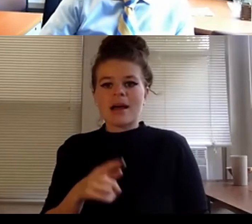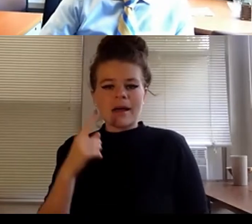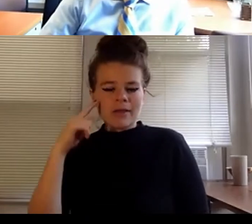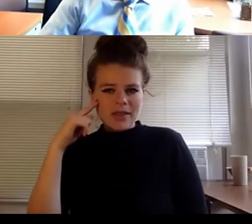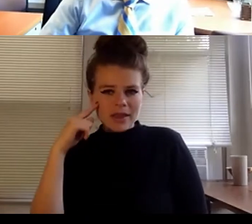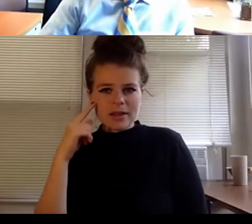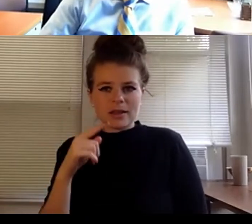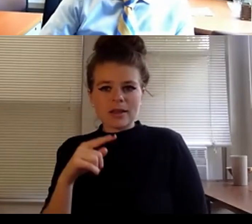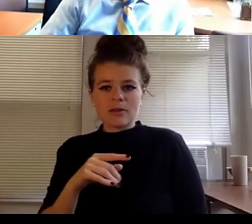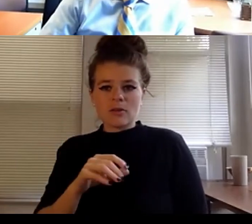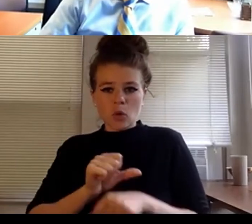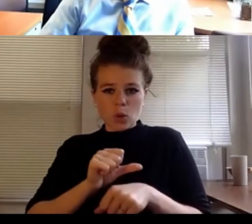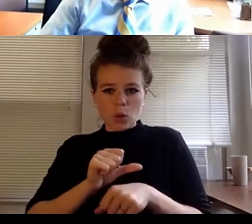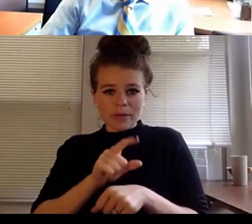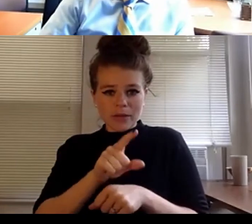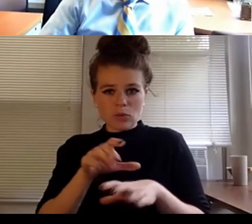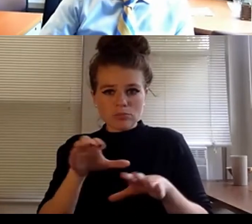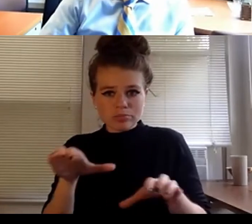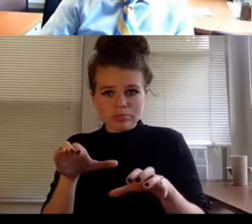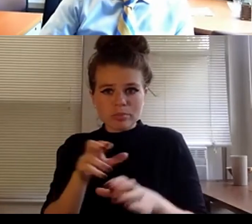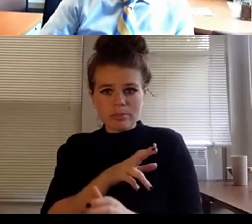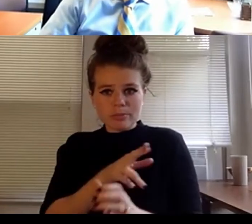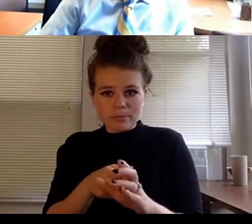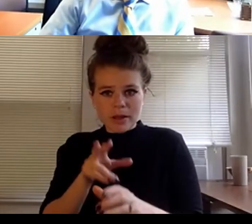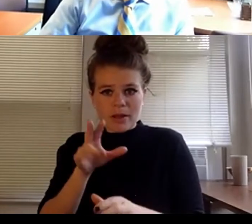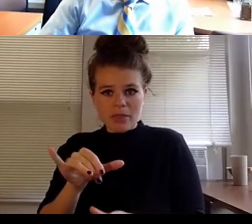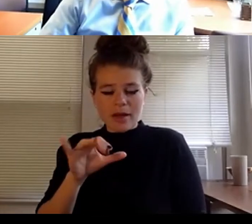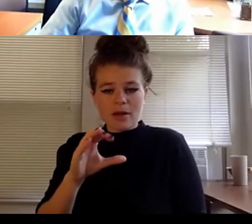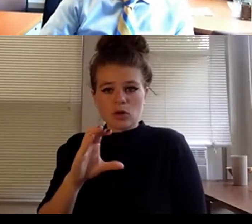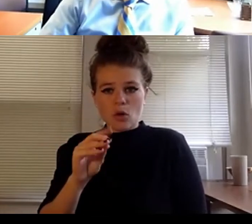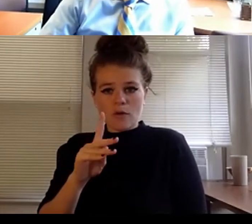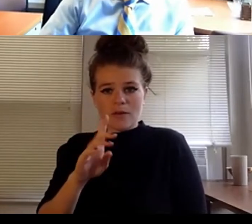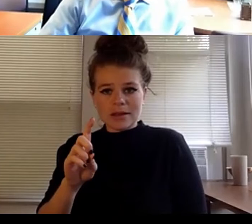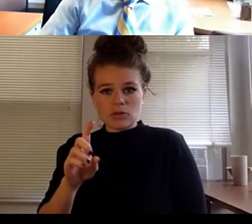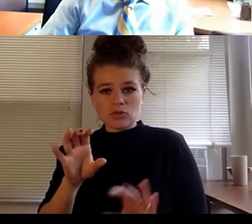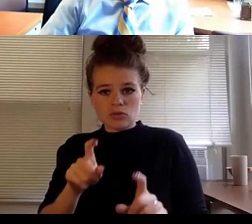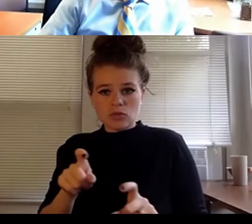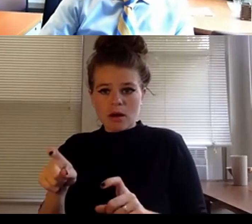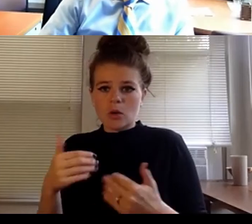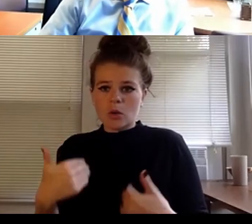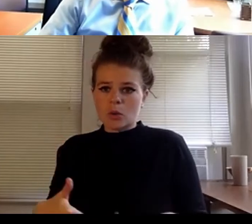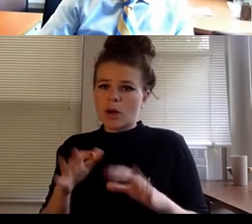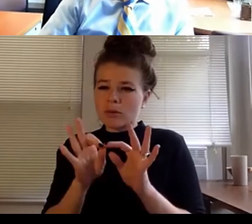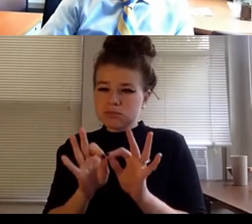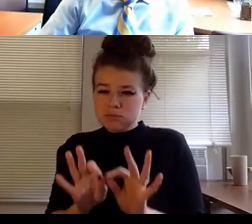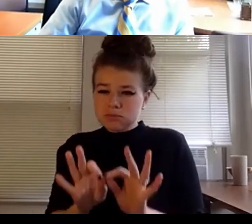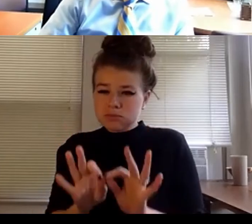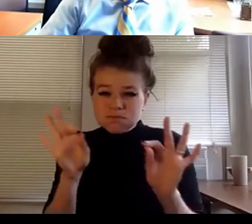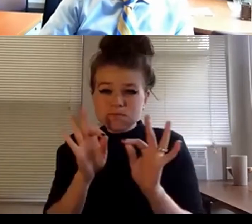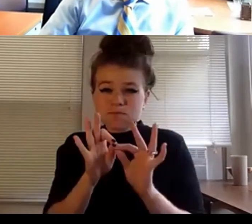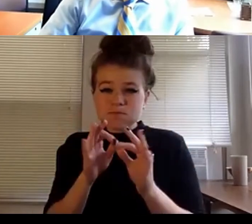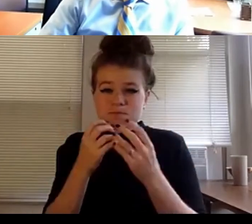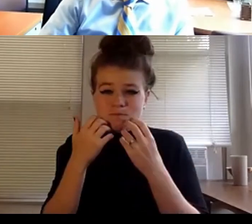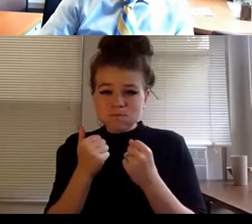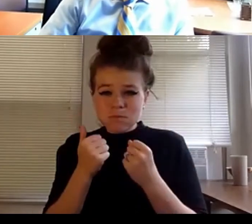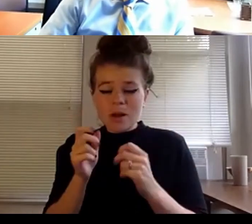the work that you did participating in these COVID trials was just so important. I mean, people participating in those trials